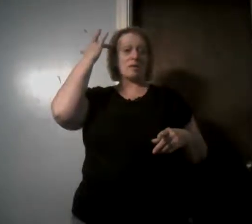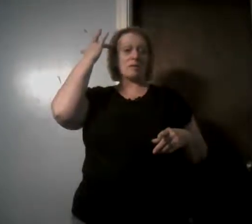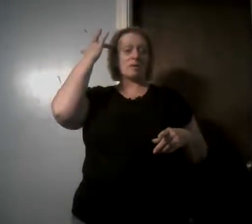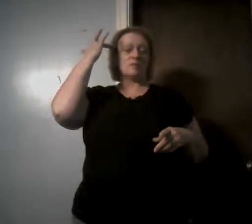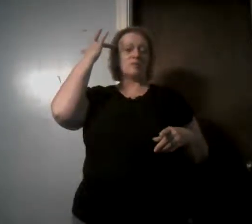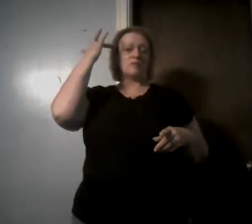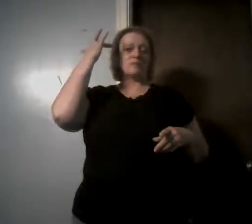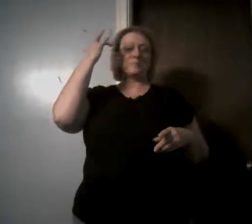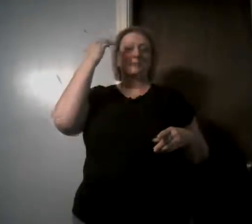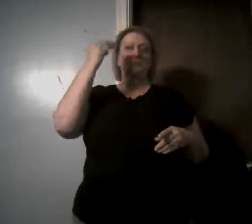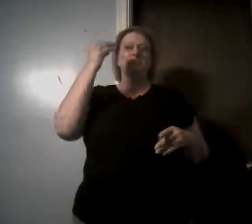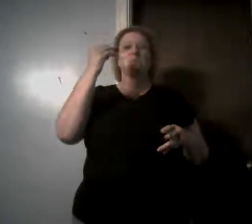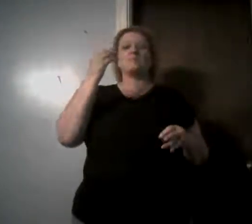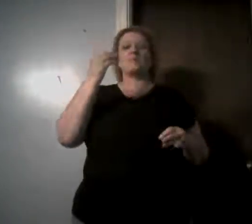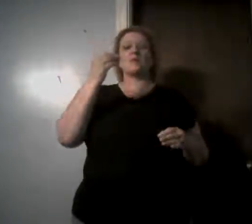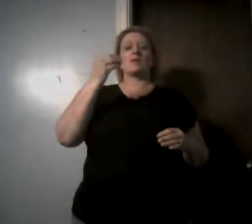the abdominal cavity.